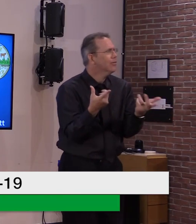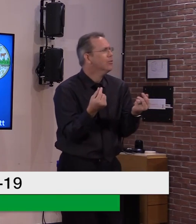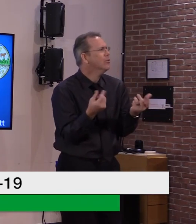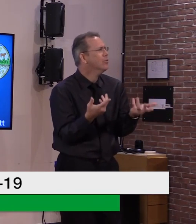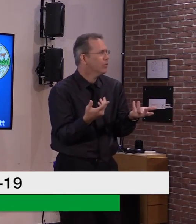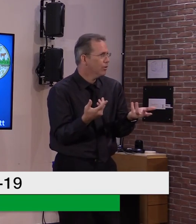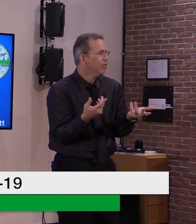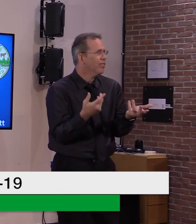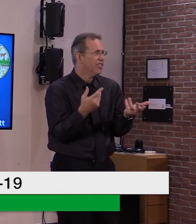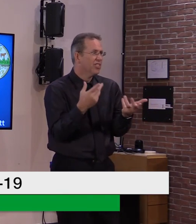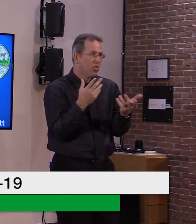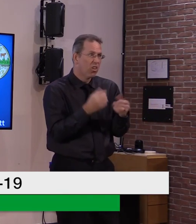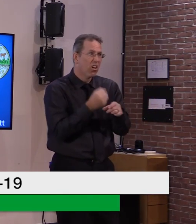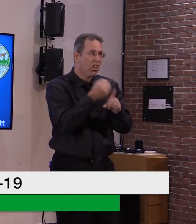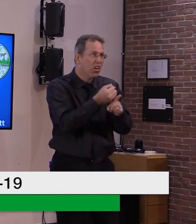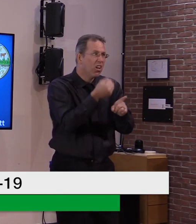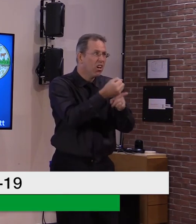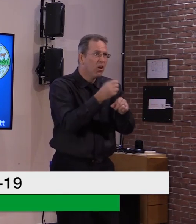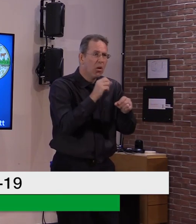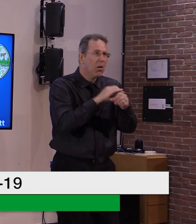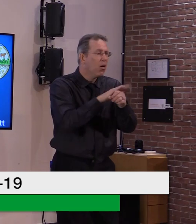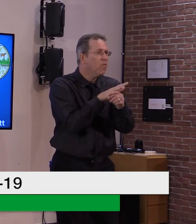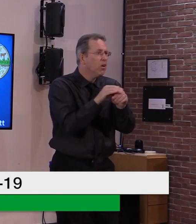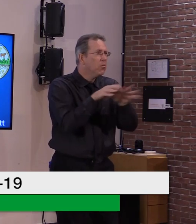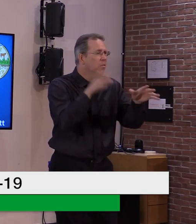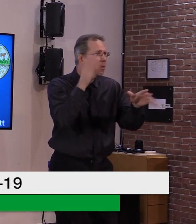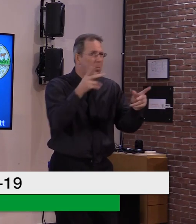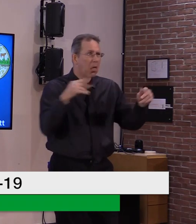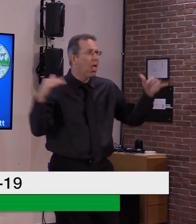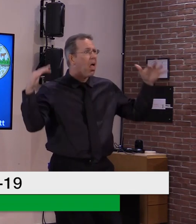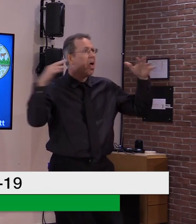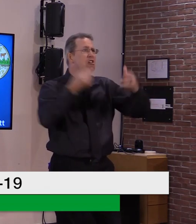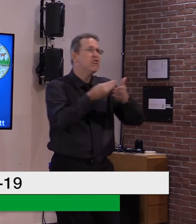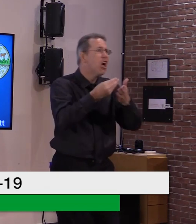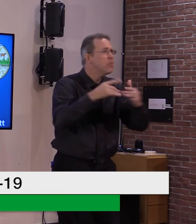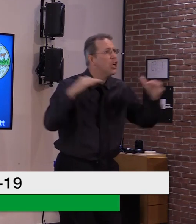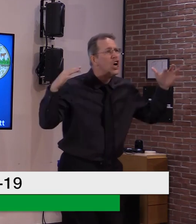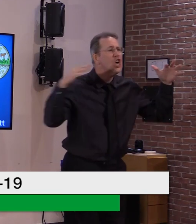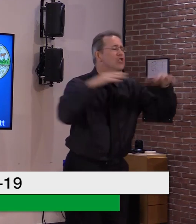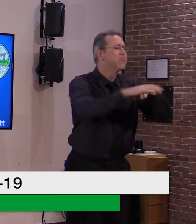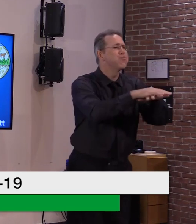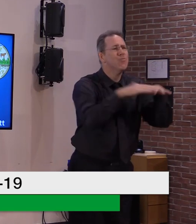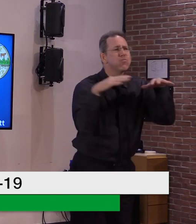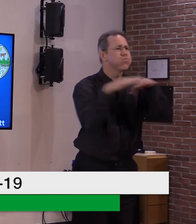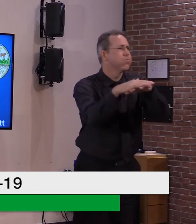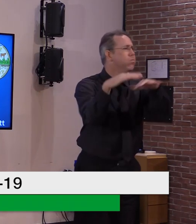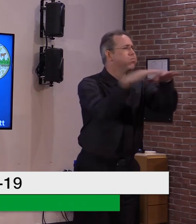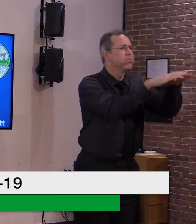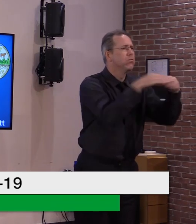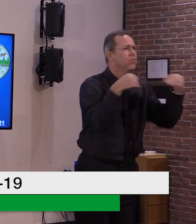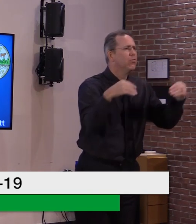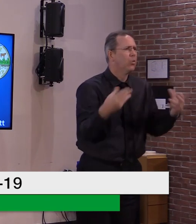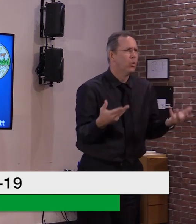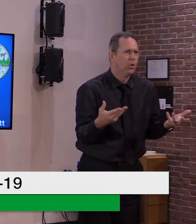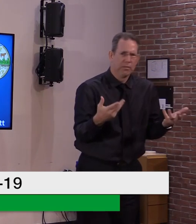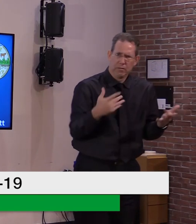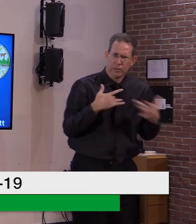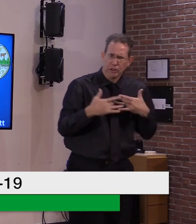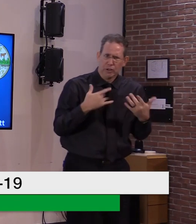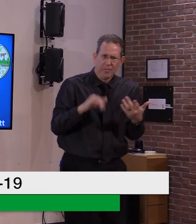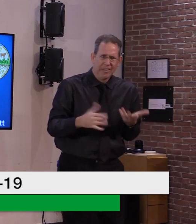systems being here if they were passed yeah yeah a very good point ed and something we are concerned about and we hope that